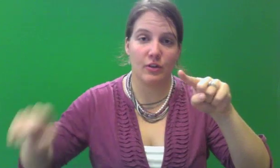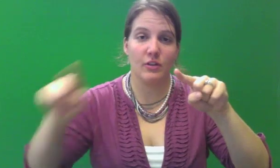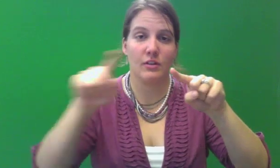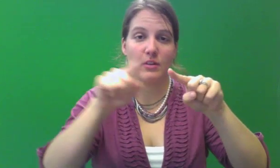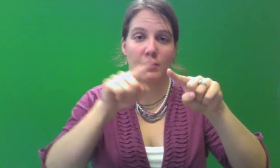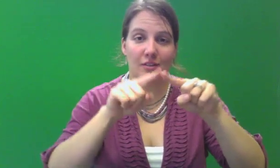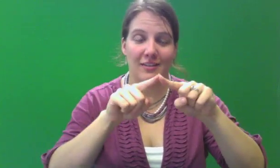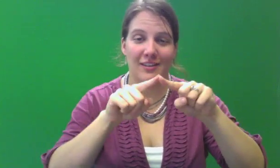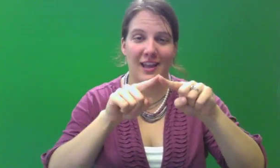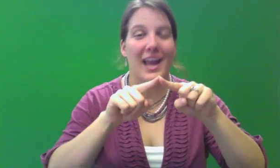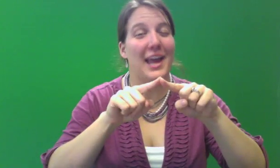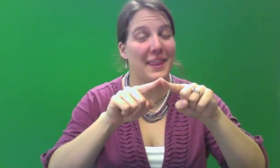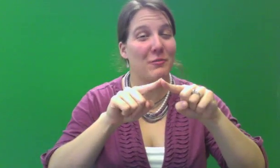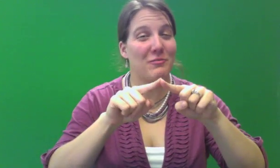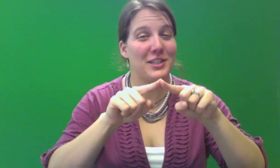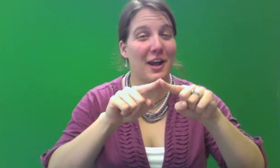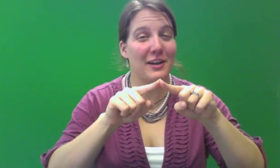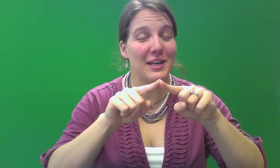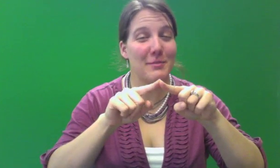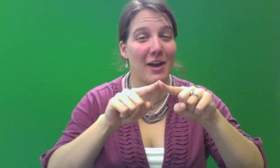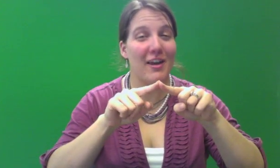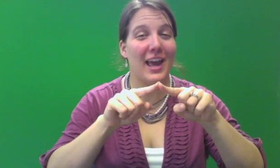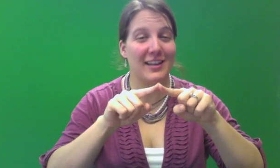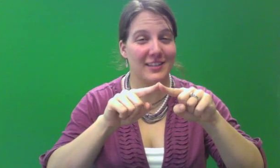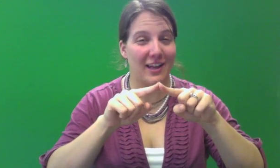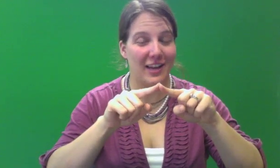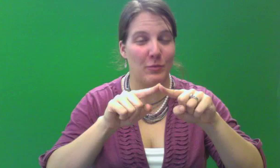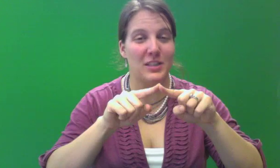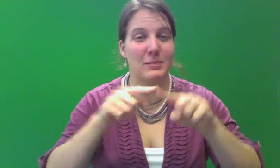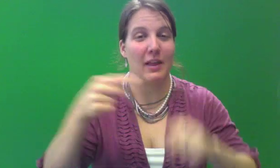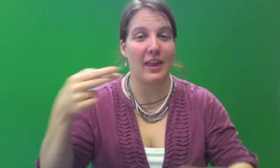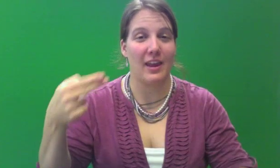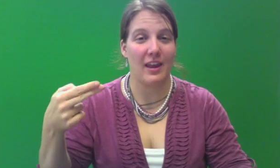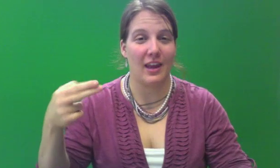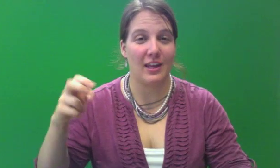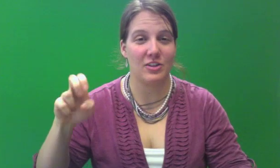circle, and then we've been talking about hexagon, and we spell it